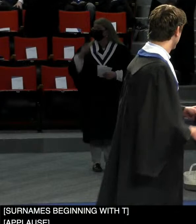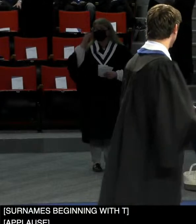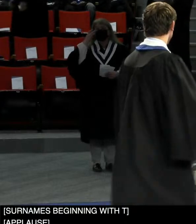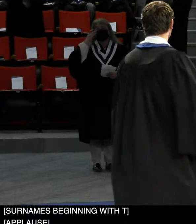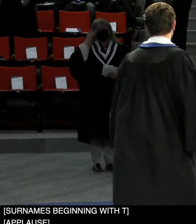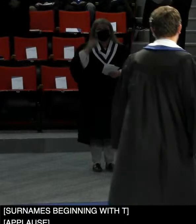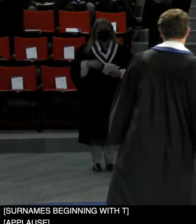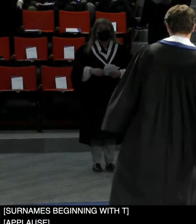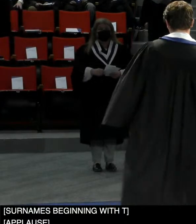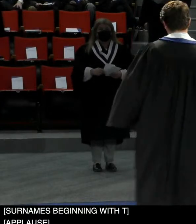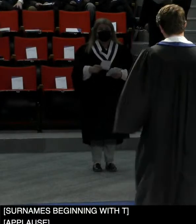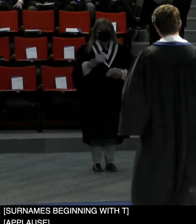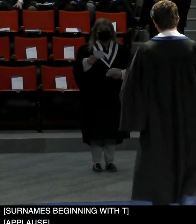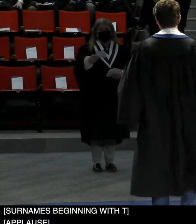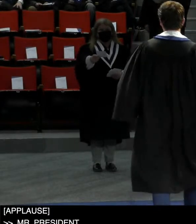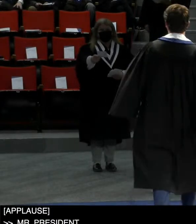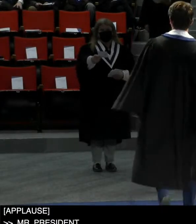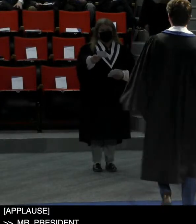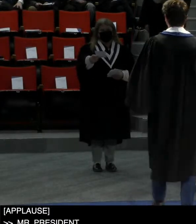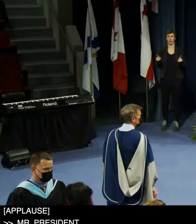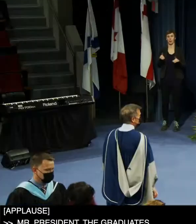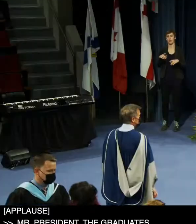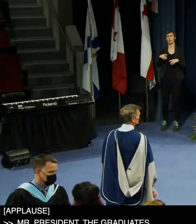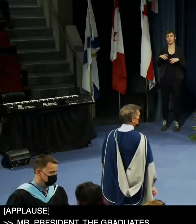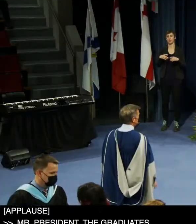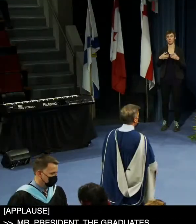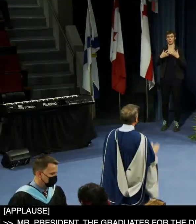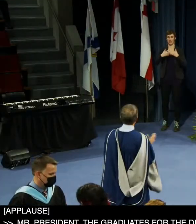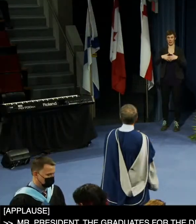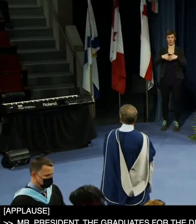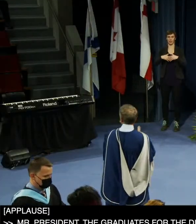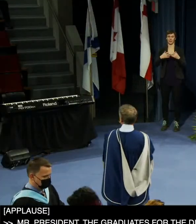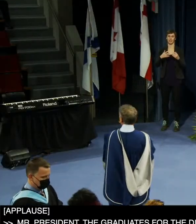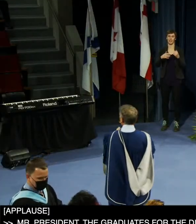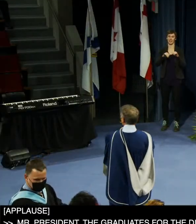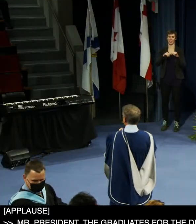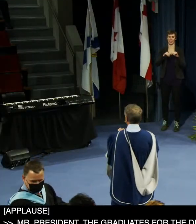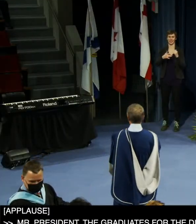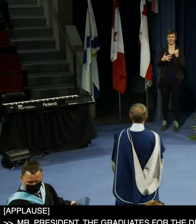Mr. President, the graduates for the Diploma in Mechanical Engineering Technology.